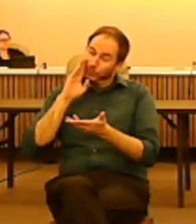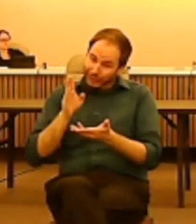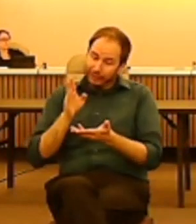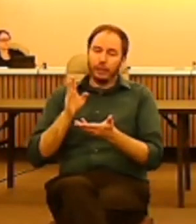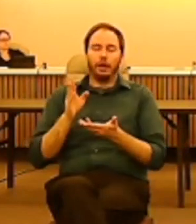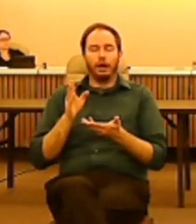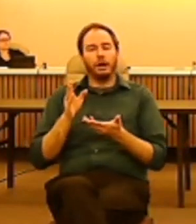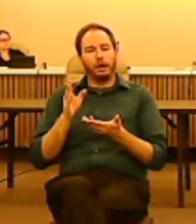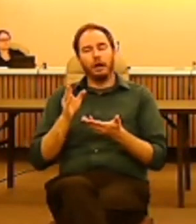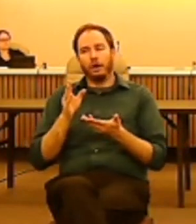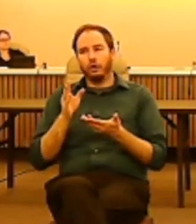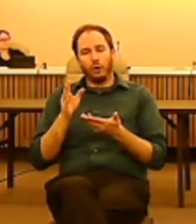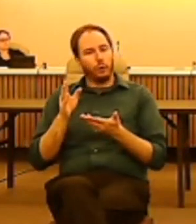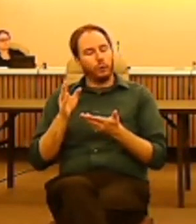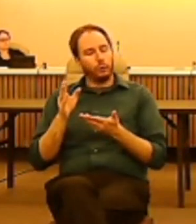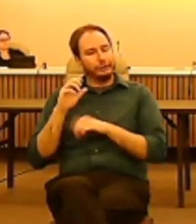as they go up,